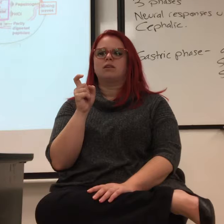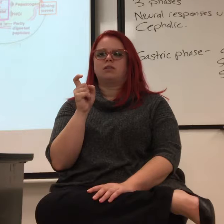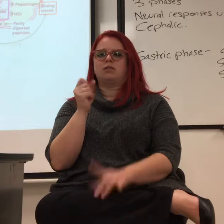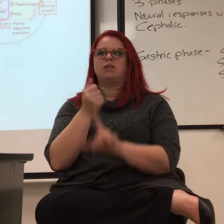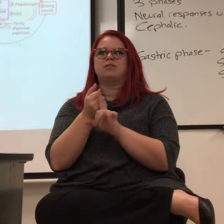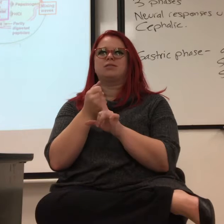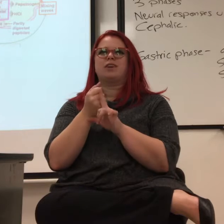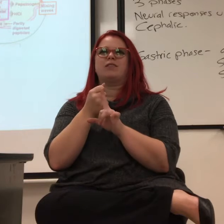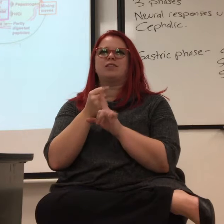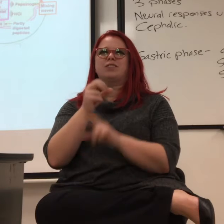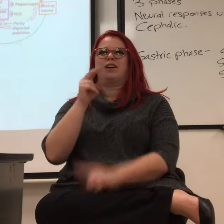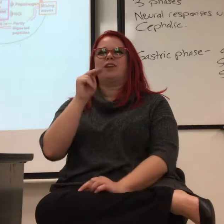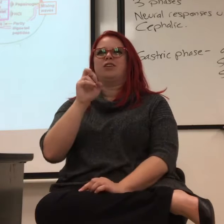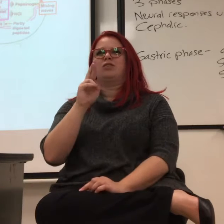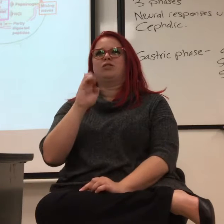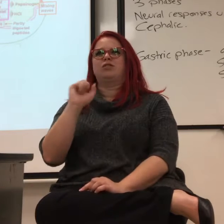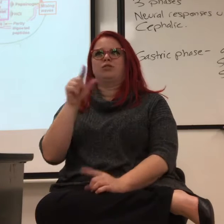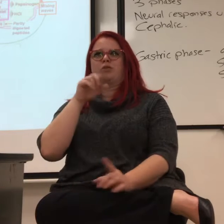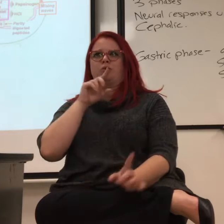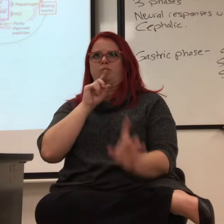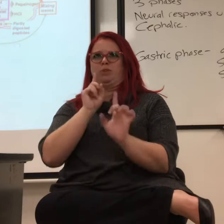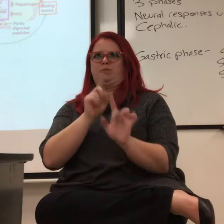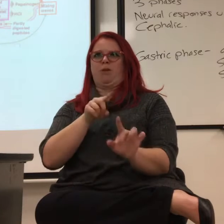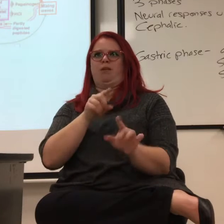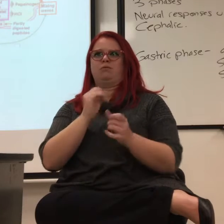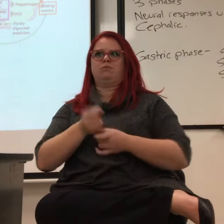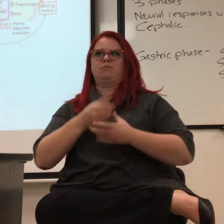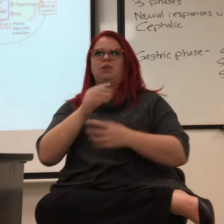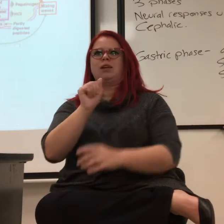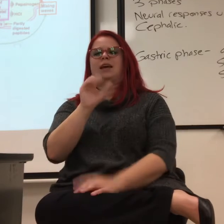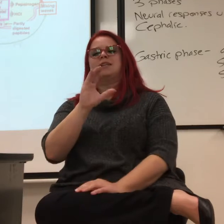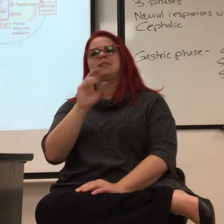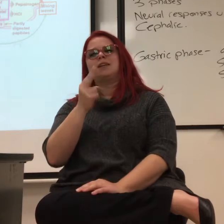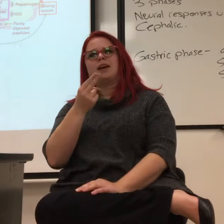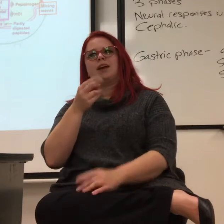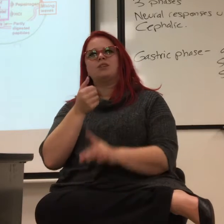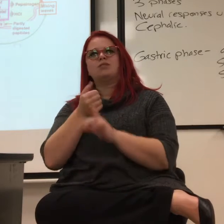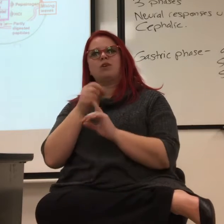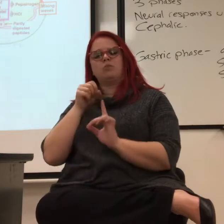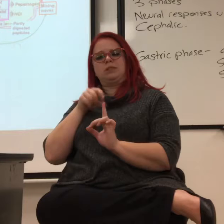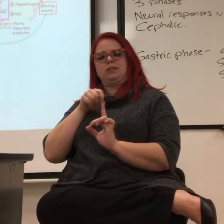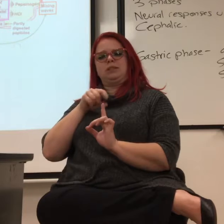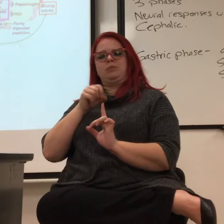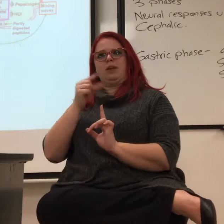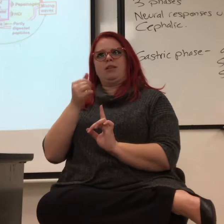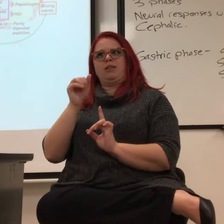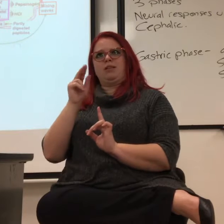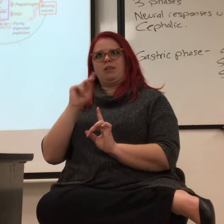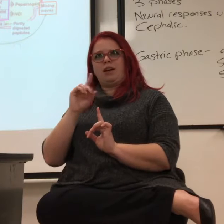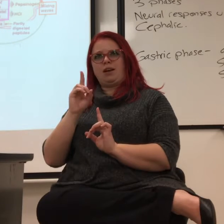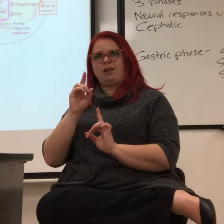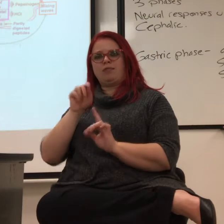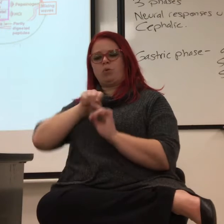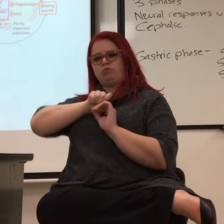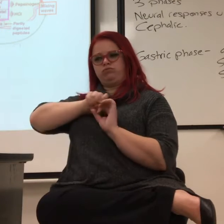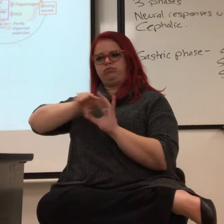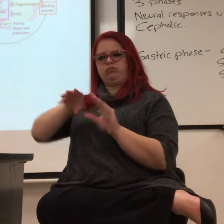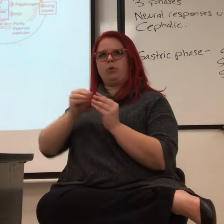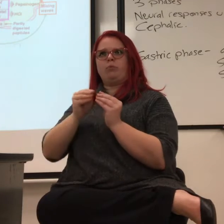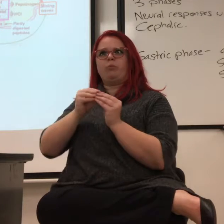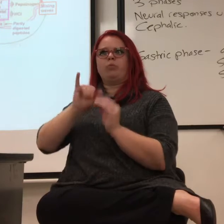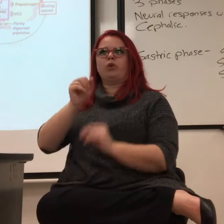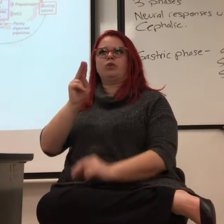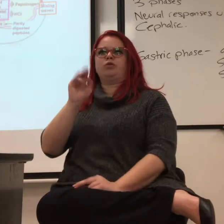neural response too that causes ACH to stimulate the gland some more, to get more juice.